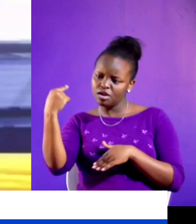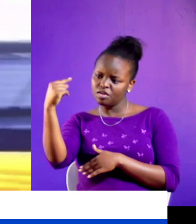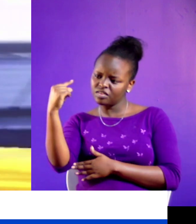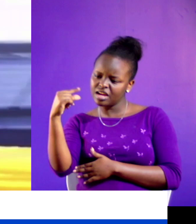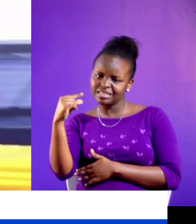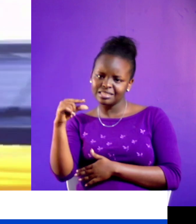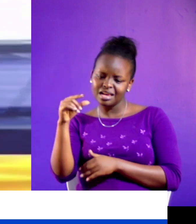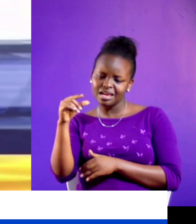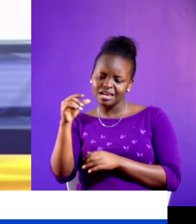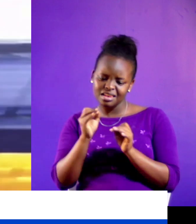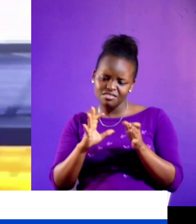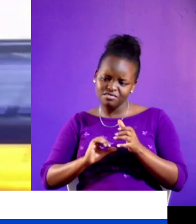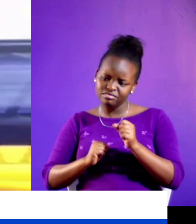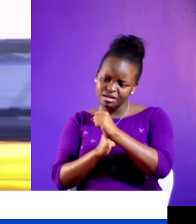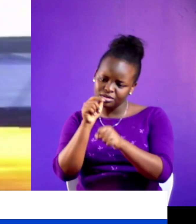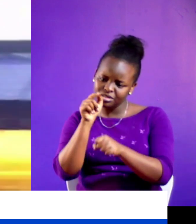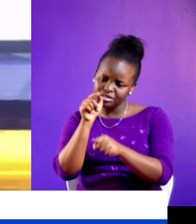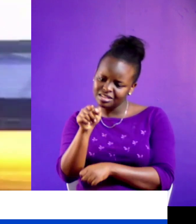hiyo maneno?